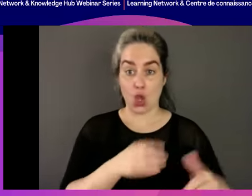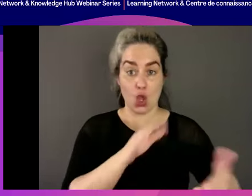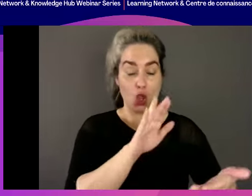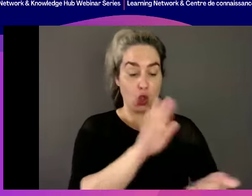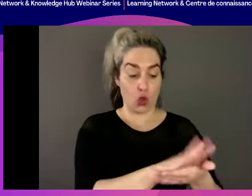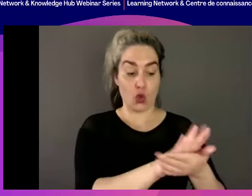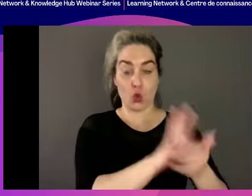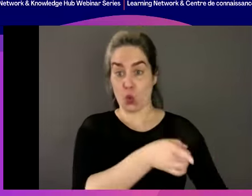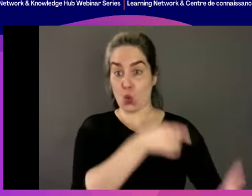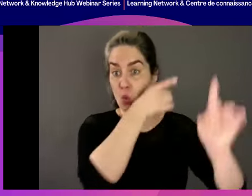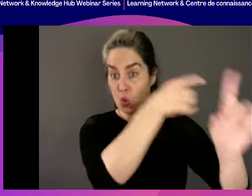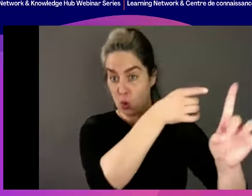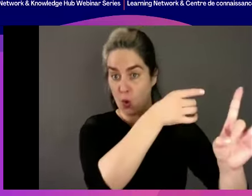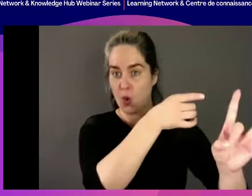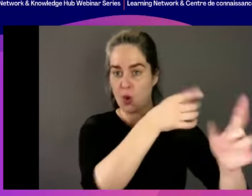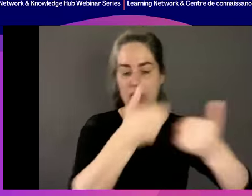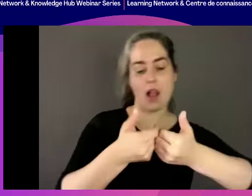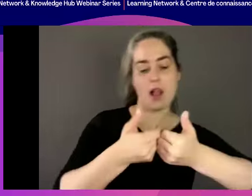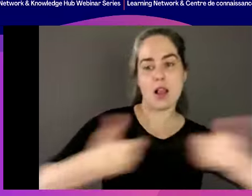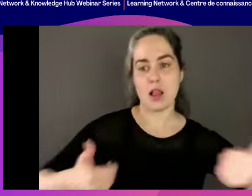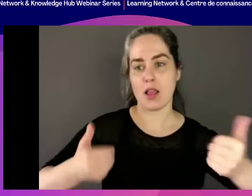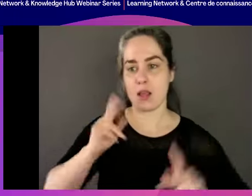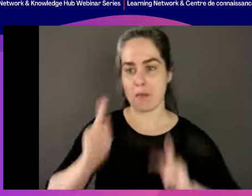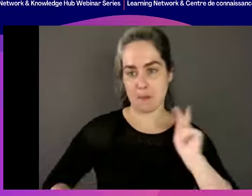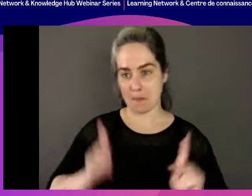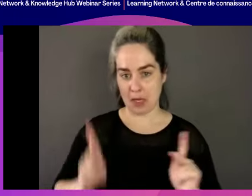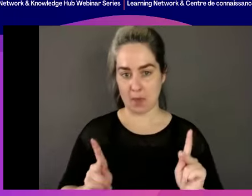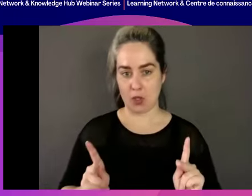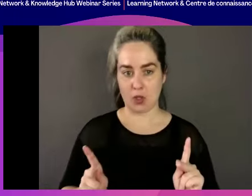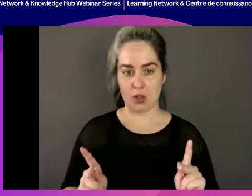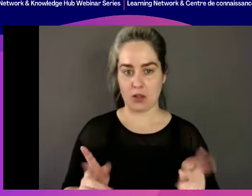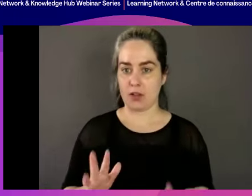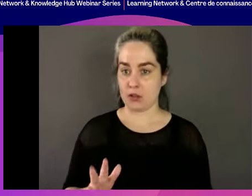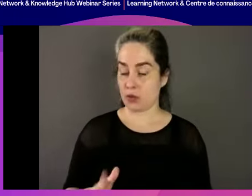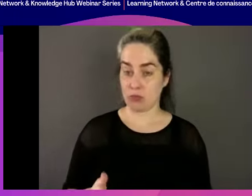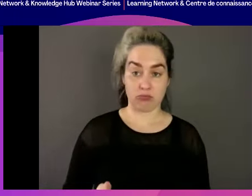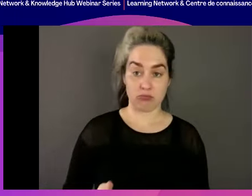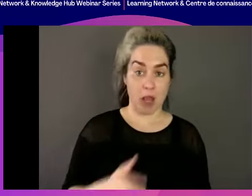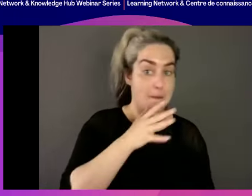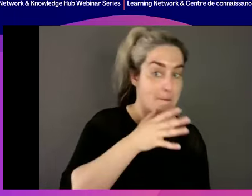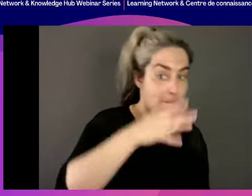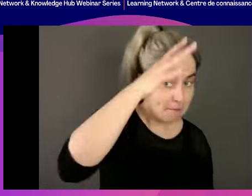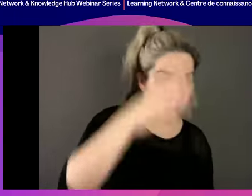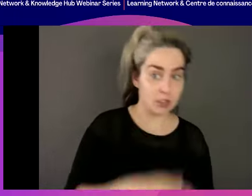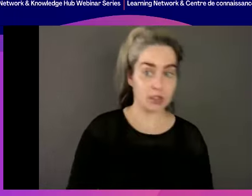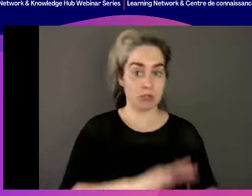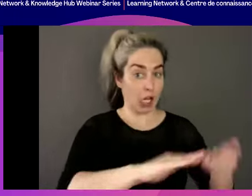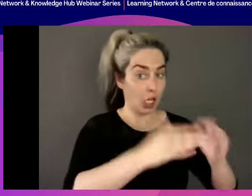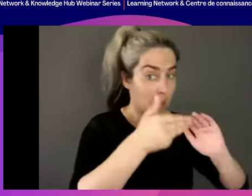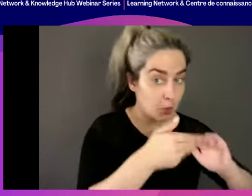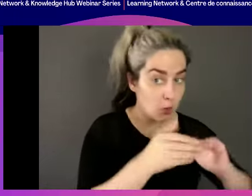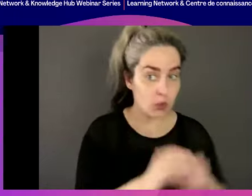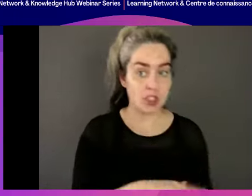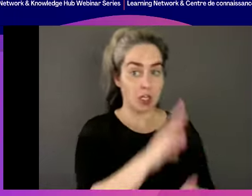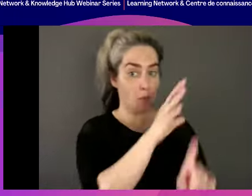normal socialization processes, where children were removed from their parents, their communities, and their cultural